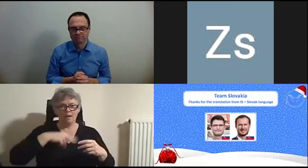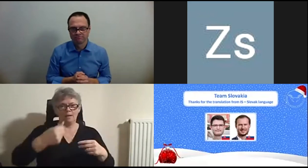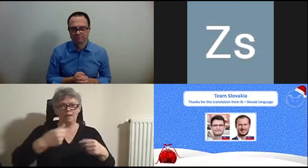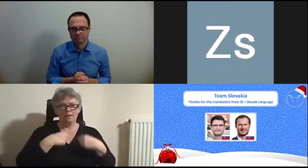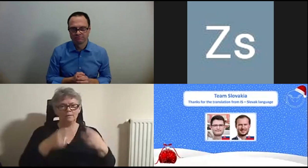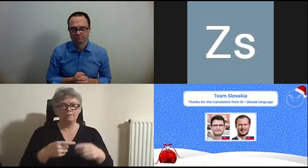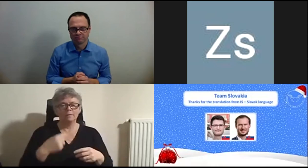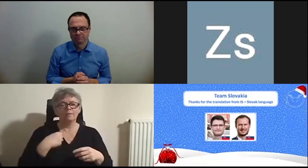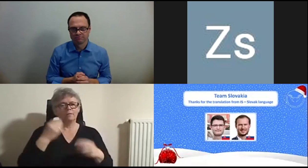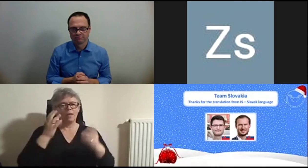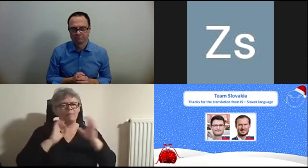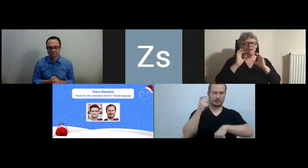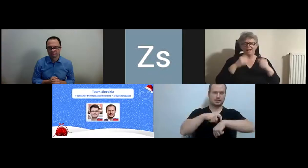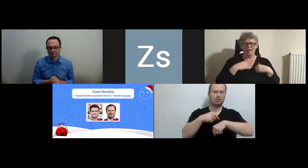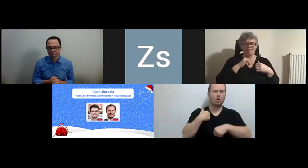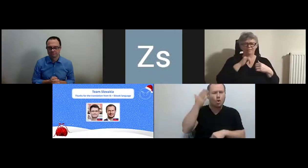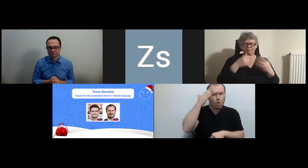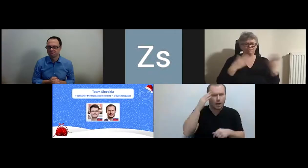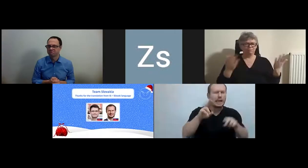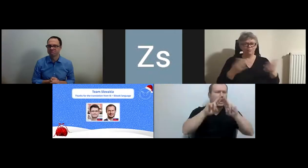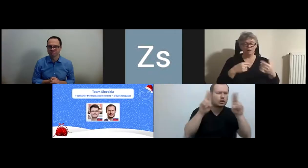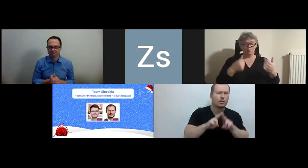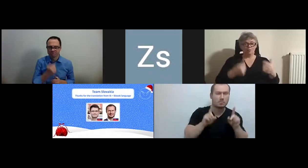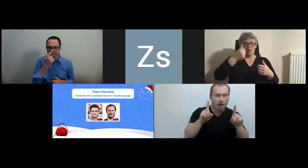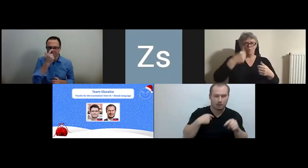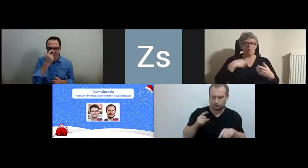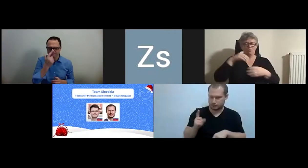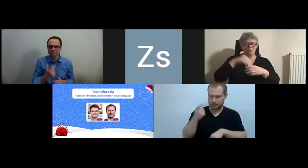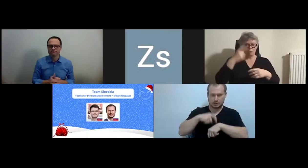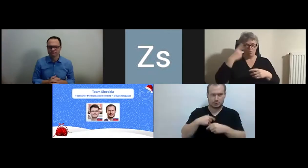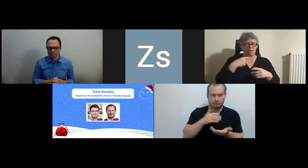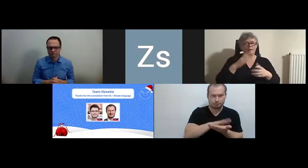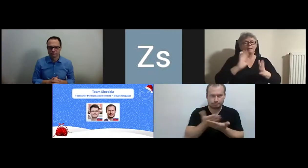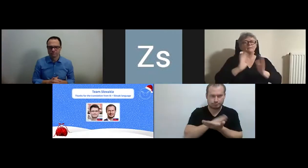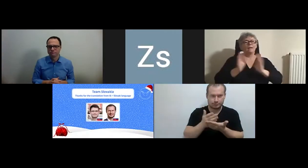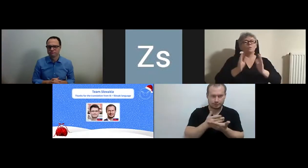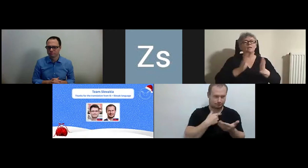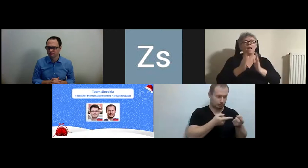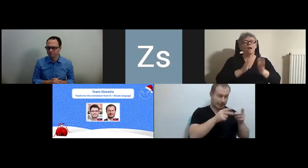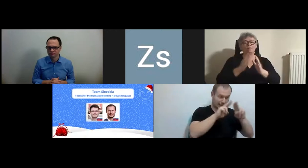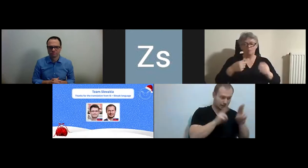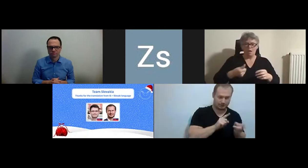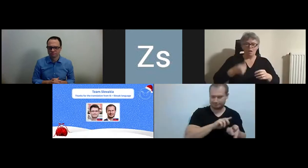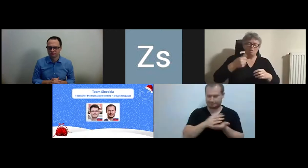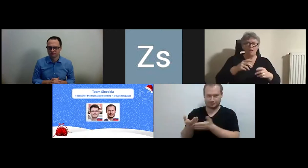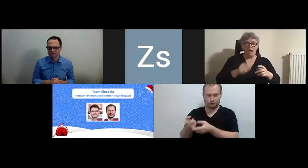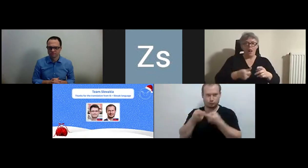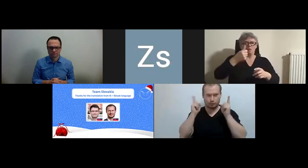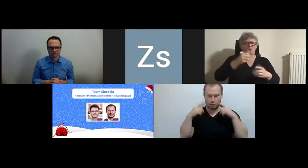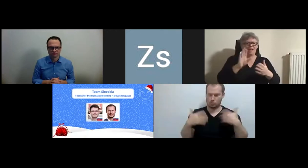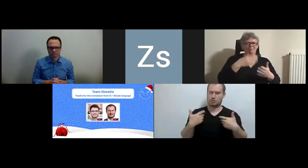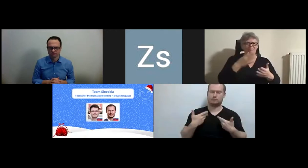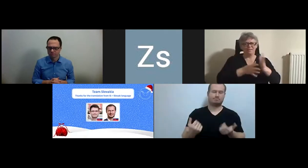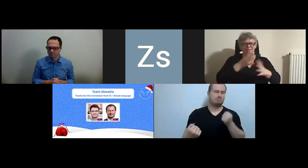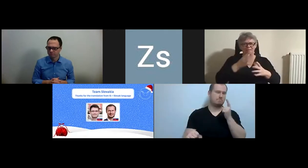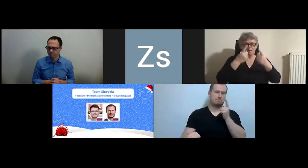Thank you so much for giving me this experience. This is the first time to be interpreting. I know international